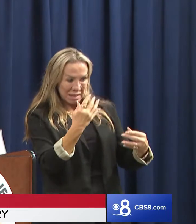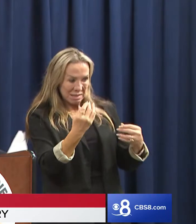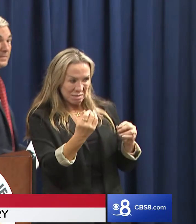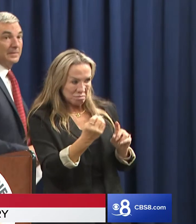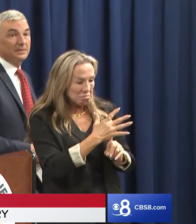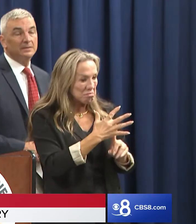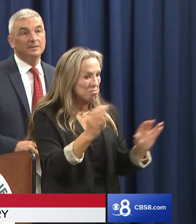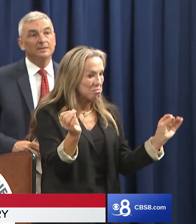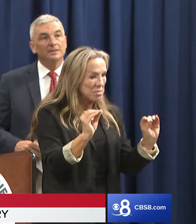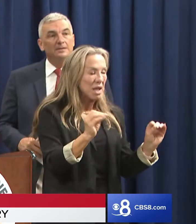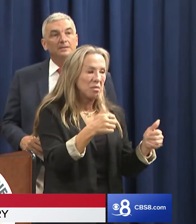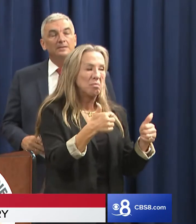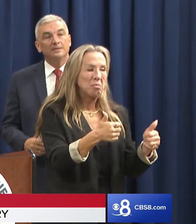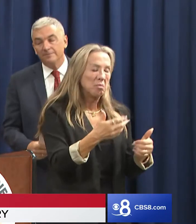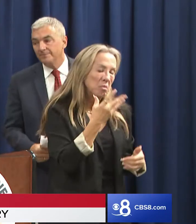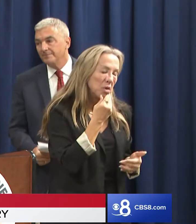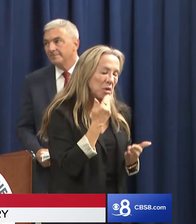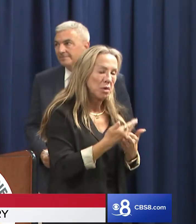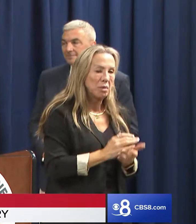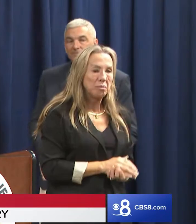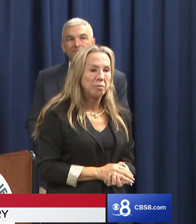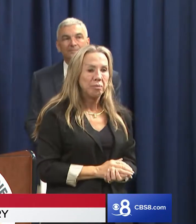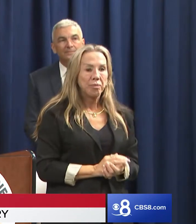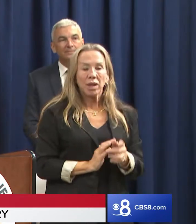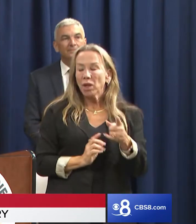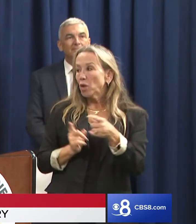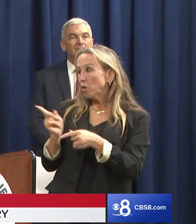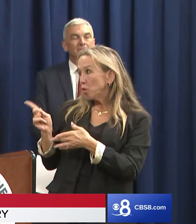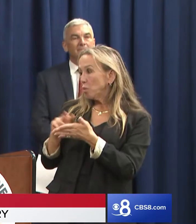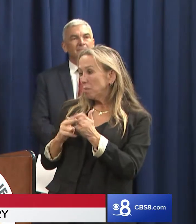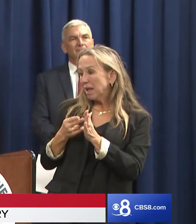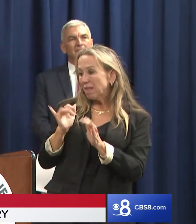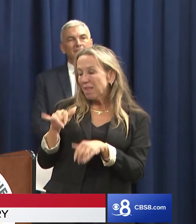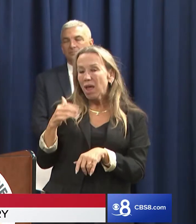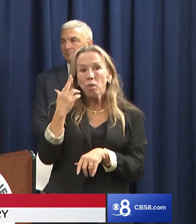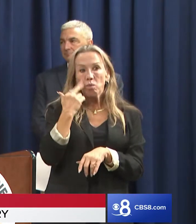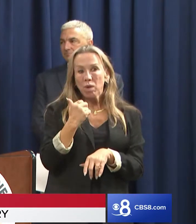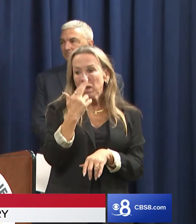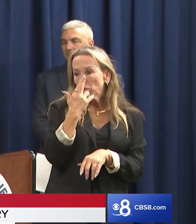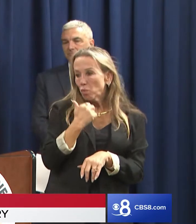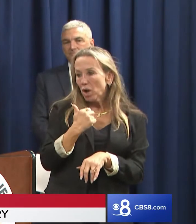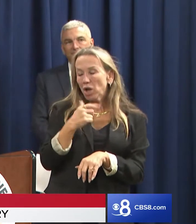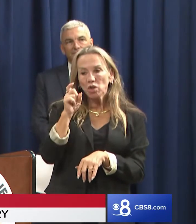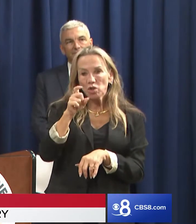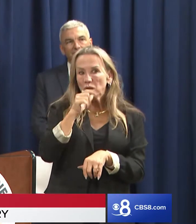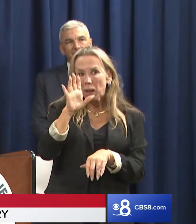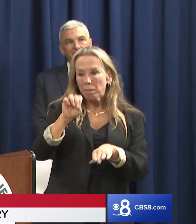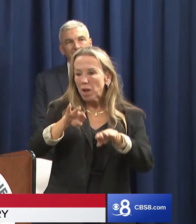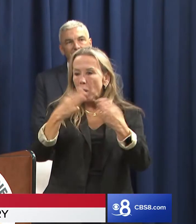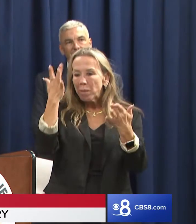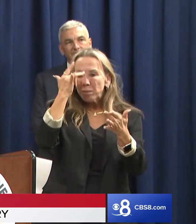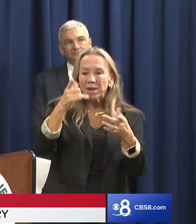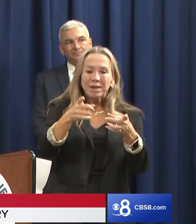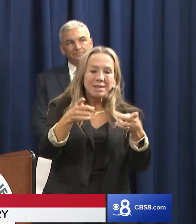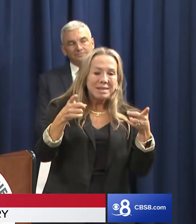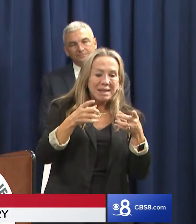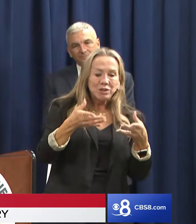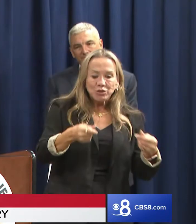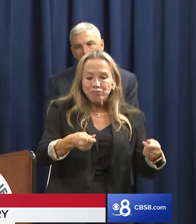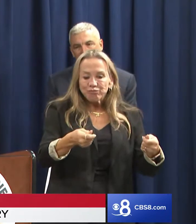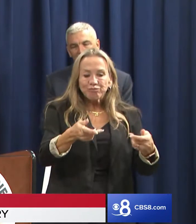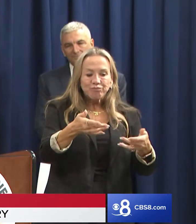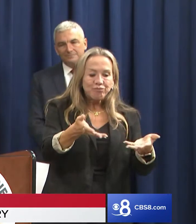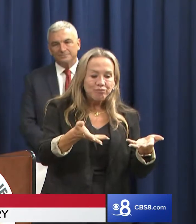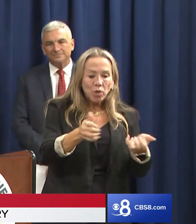So you mentioned that for restaurants it's not safe to be open because of the dishes being washed and their employees, their hands